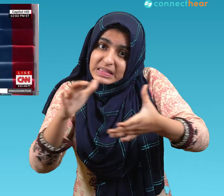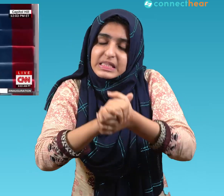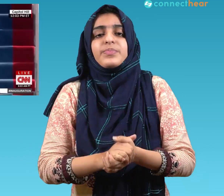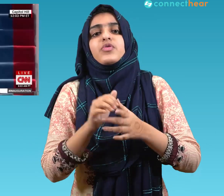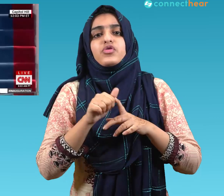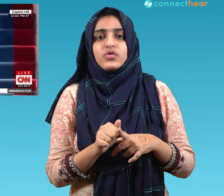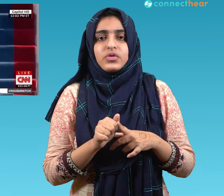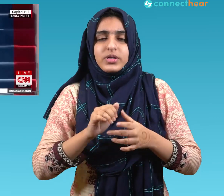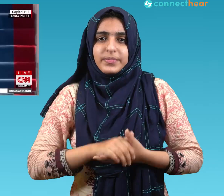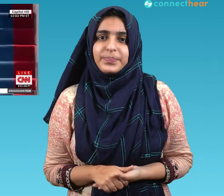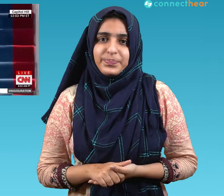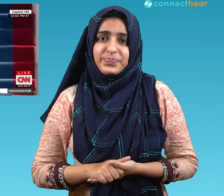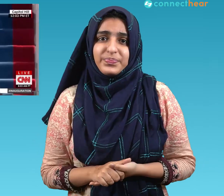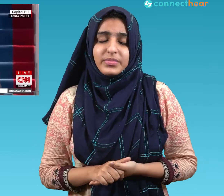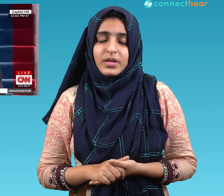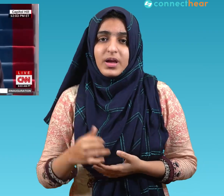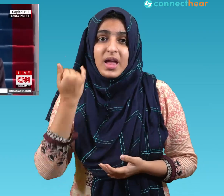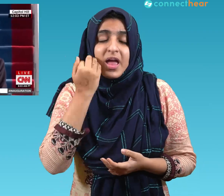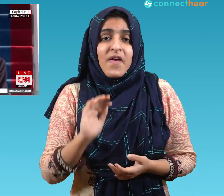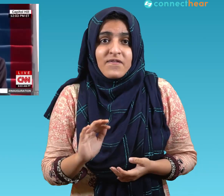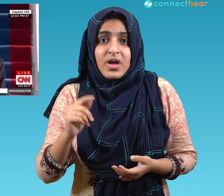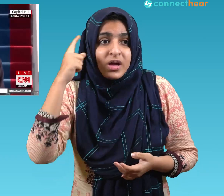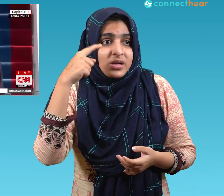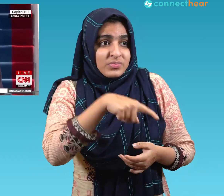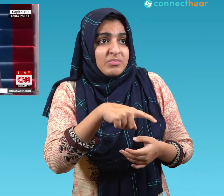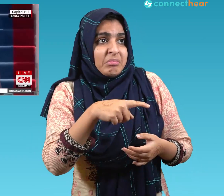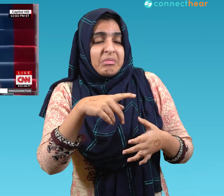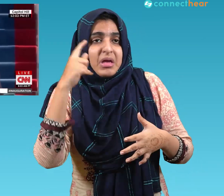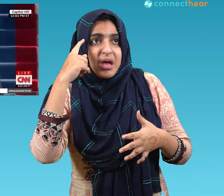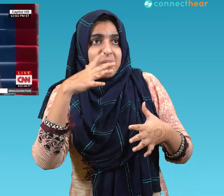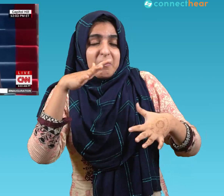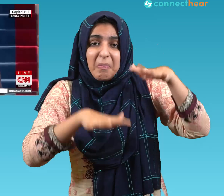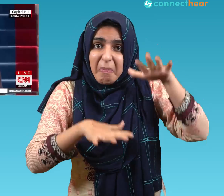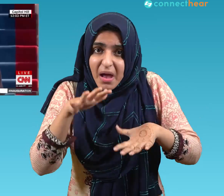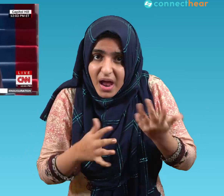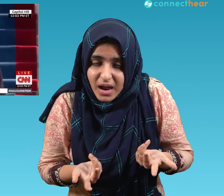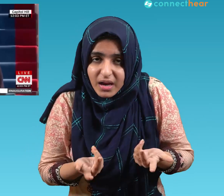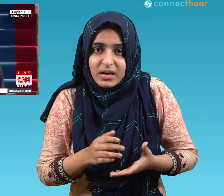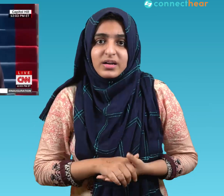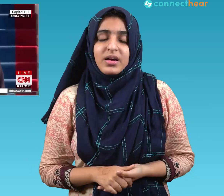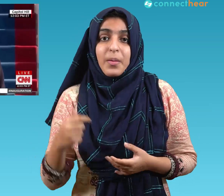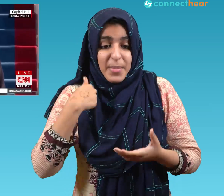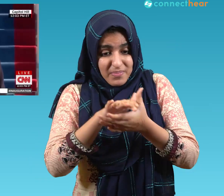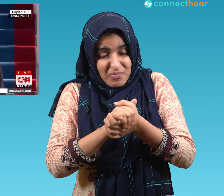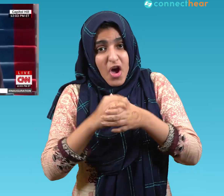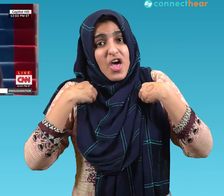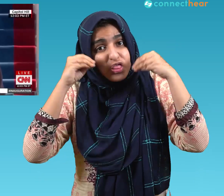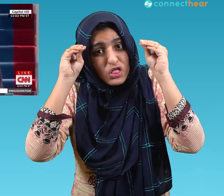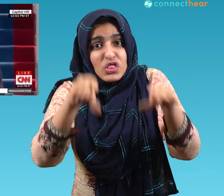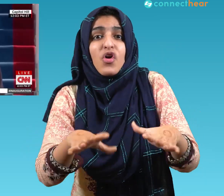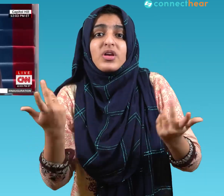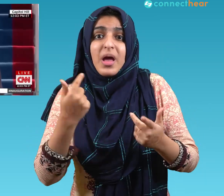clearly. Disagreement must not lead to disunion. And I pledge this to you. I will